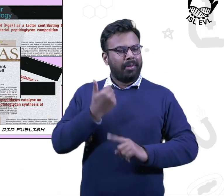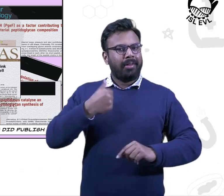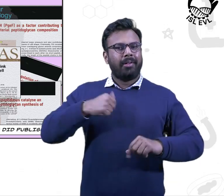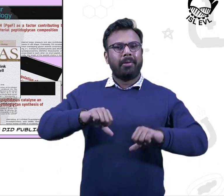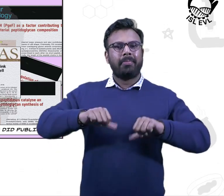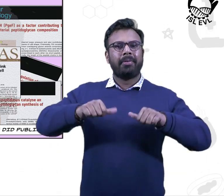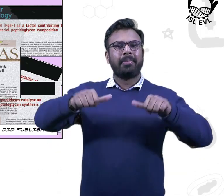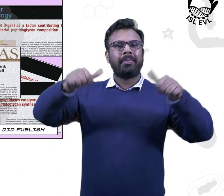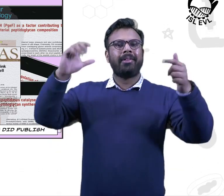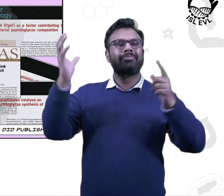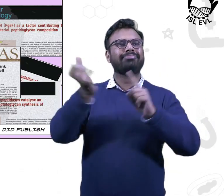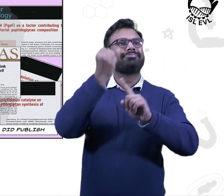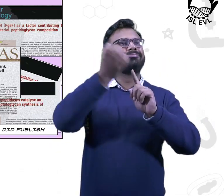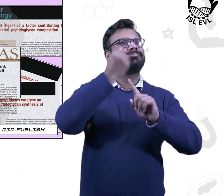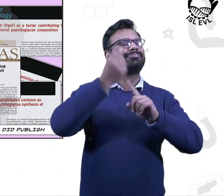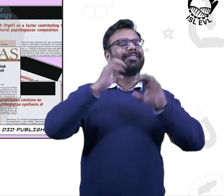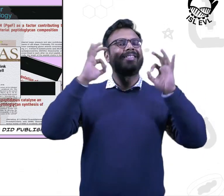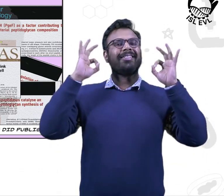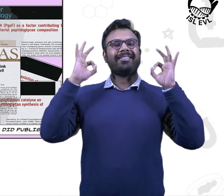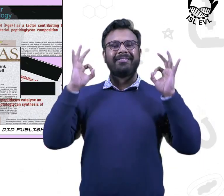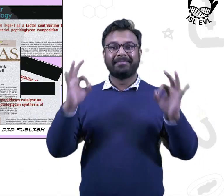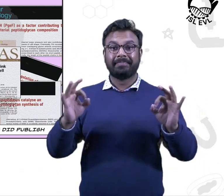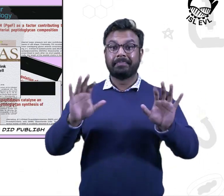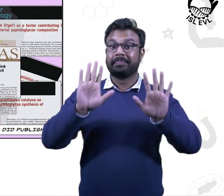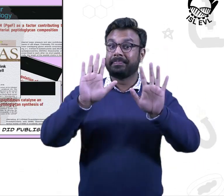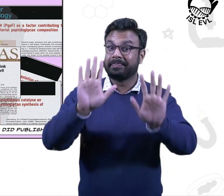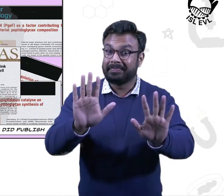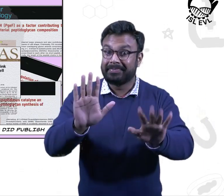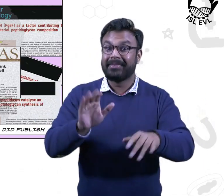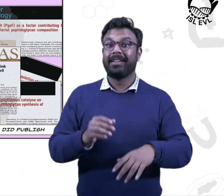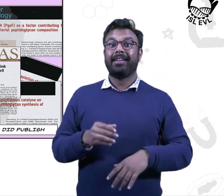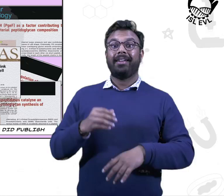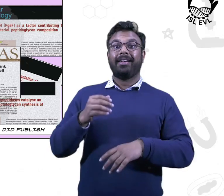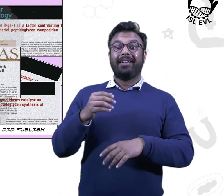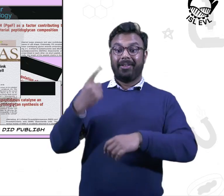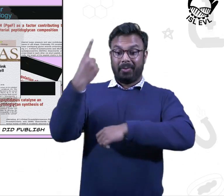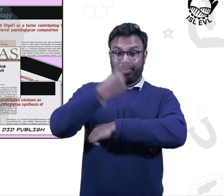She felt that although she had come a long way from there,